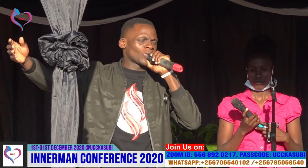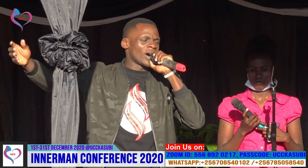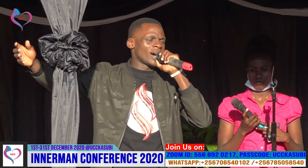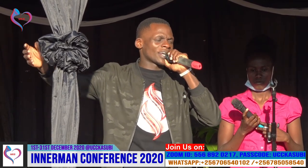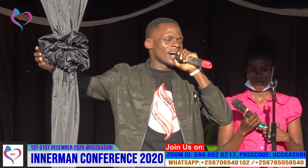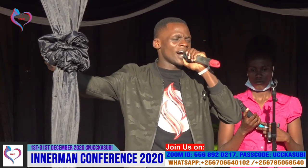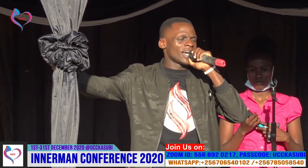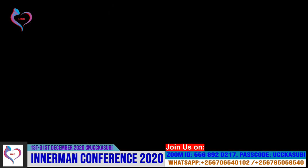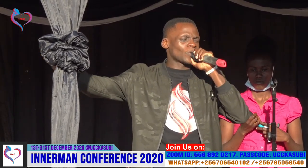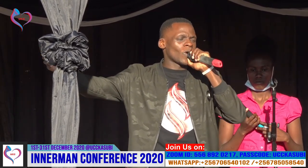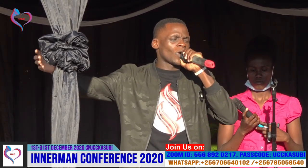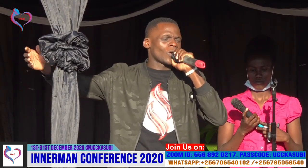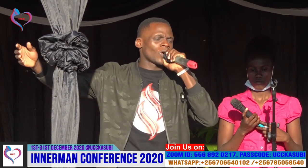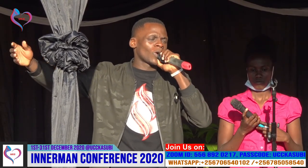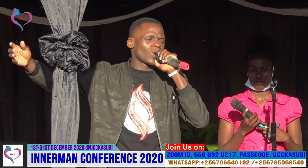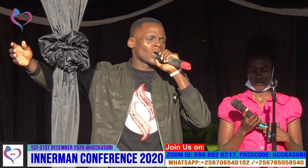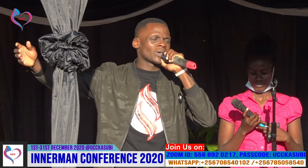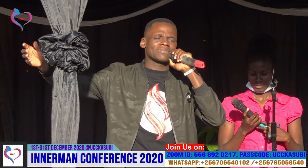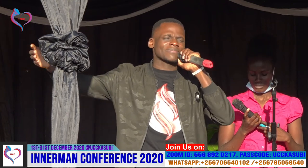Elio kwa gala kwa